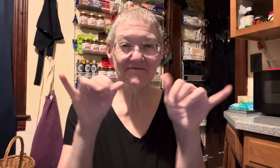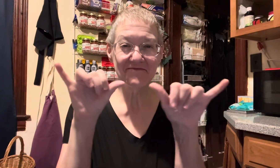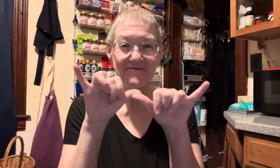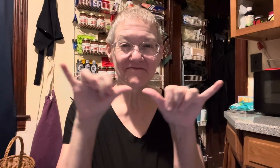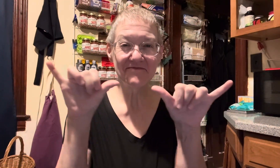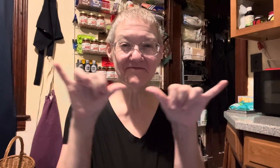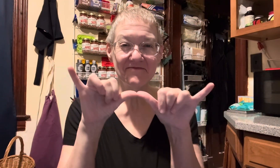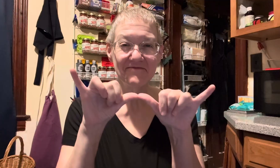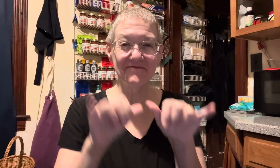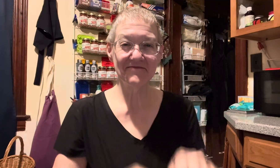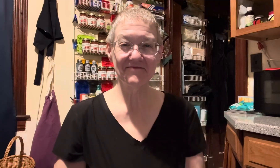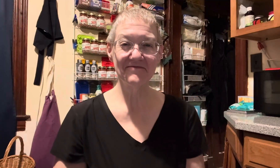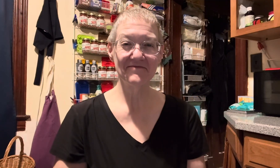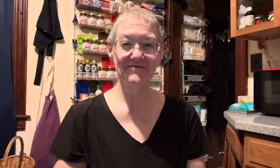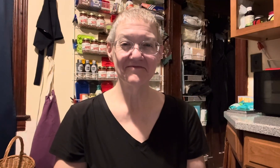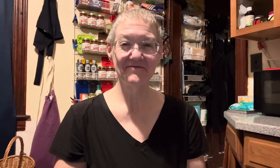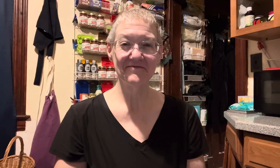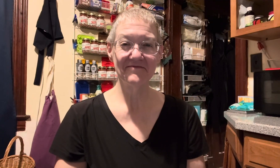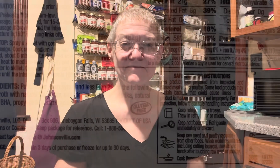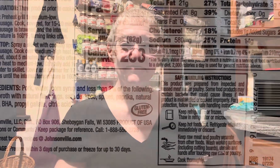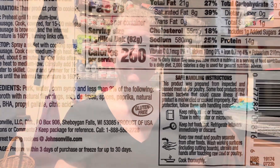Find the serving size.